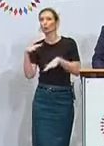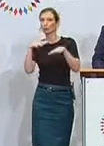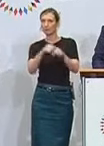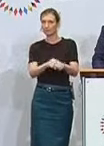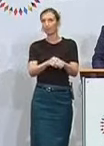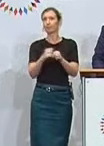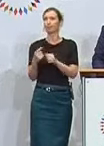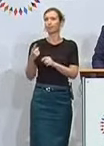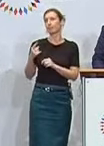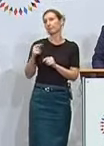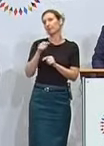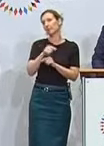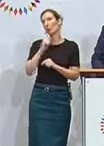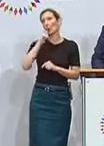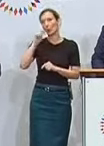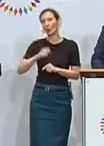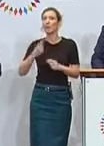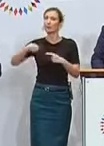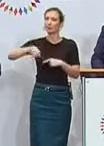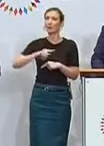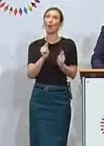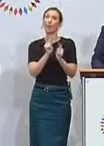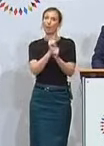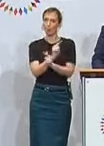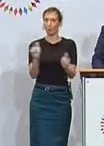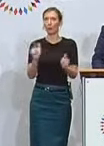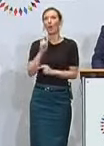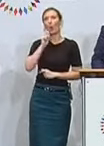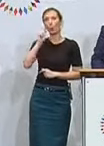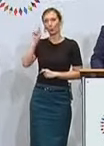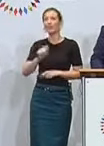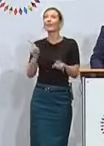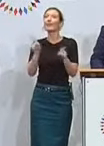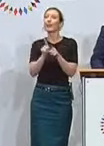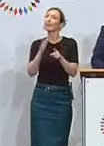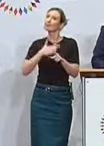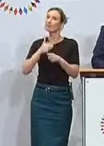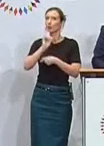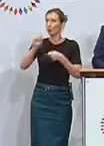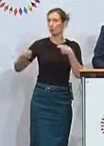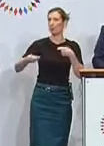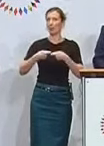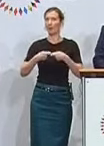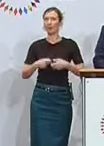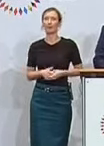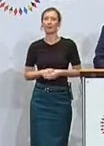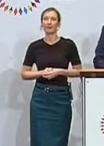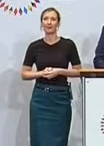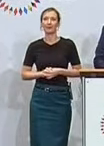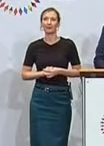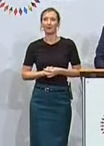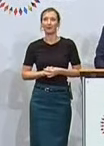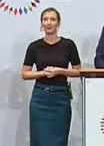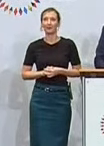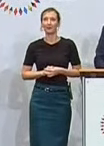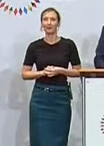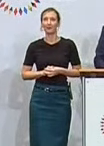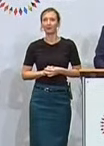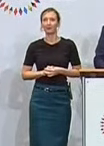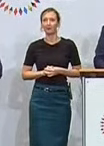our support to Ukraine, and also our partnership with Africa. But